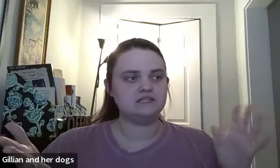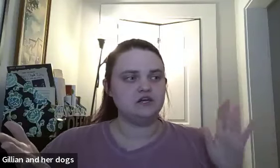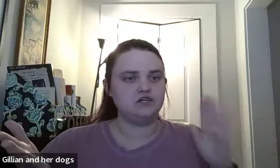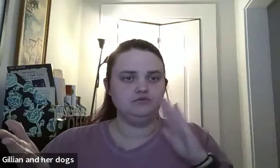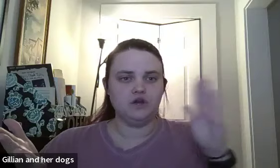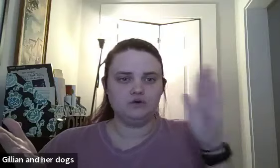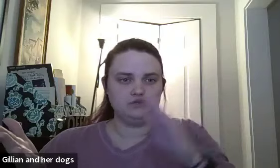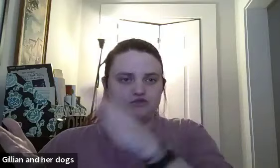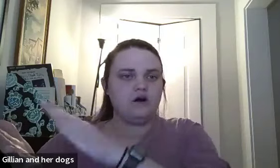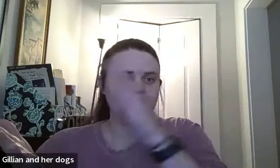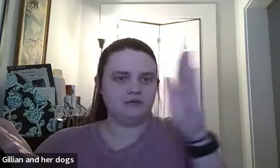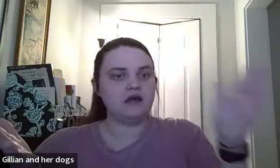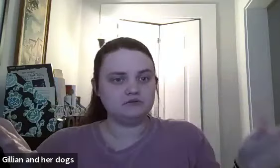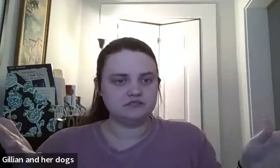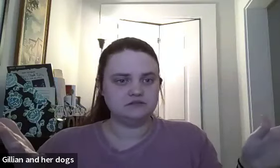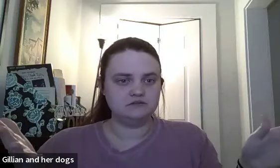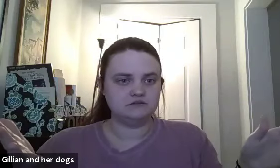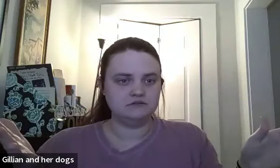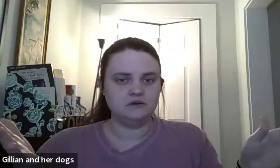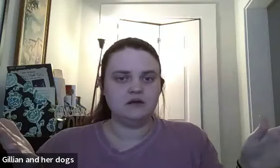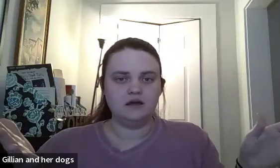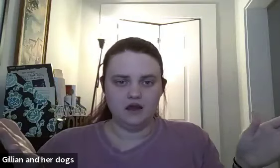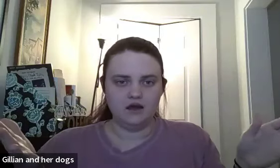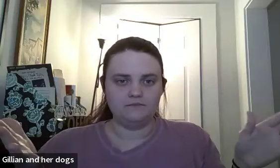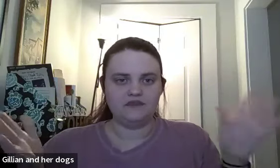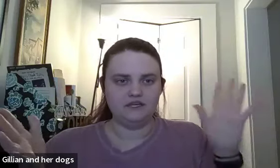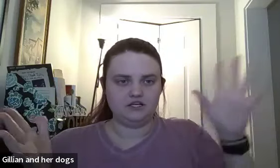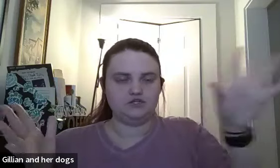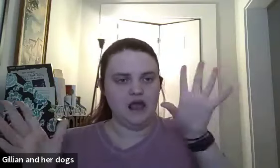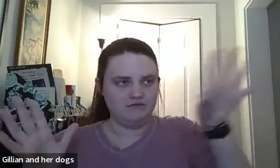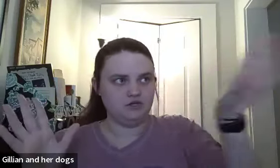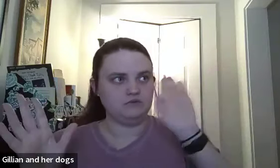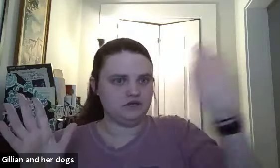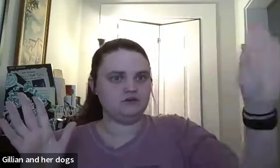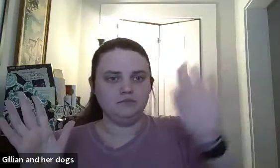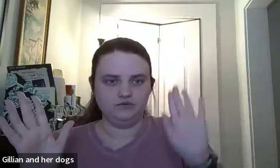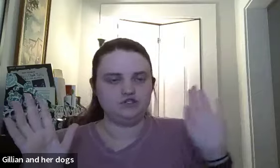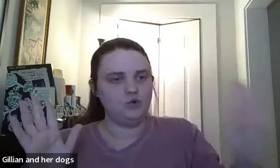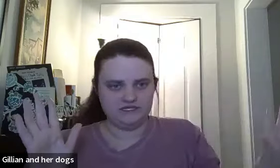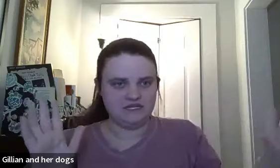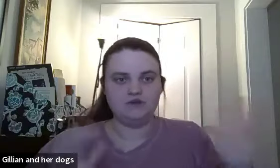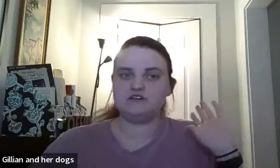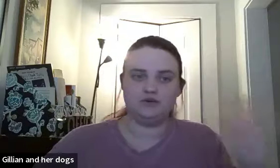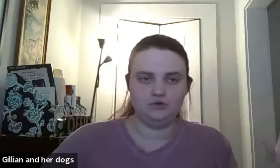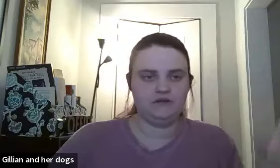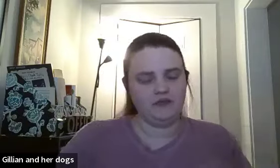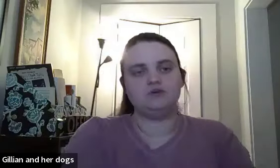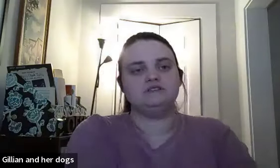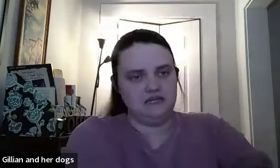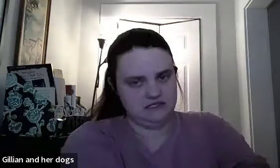because you know who you're talking about. And because you're literally moving towards them, it's including them or saying